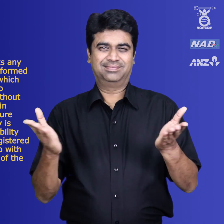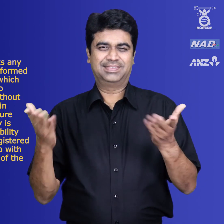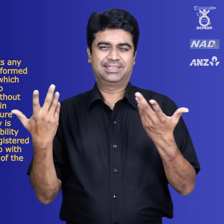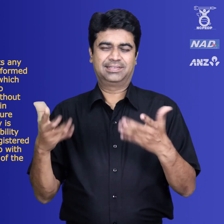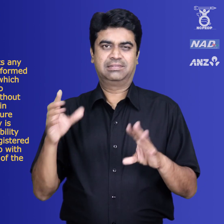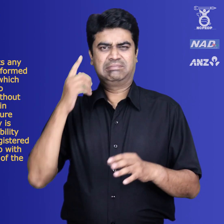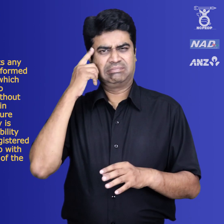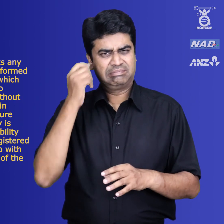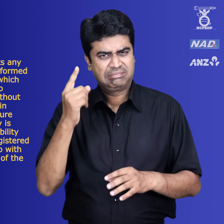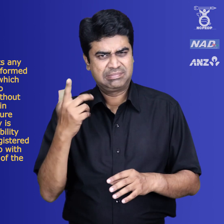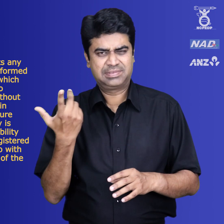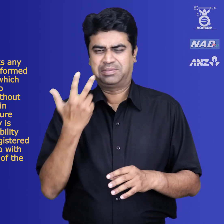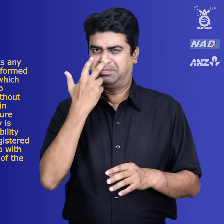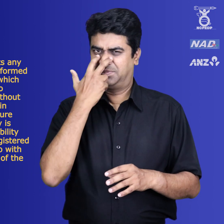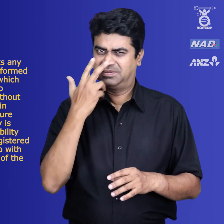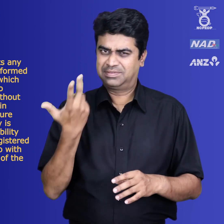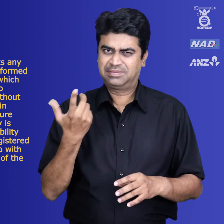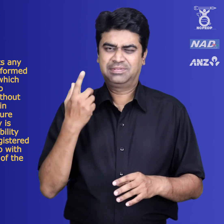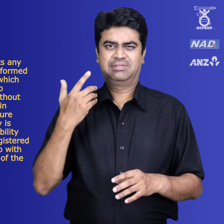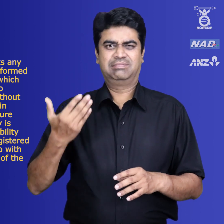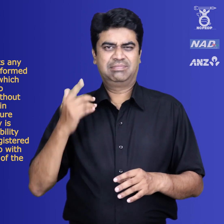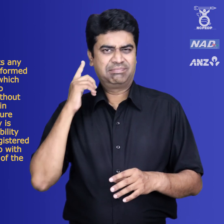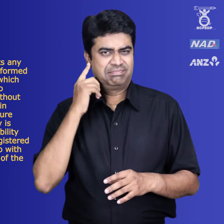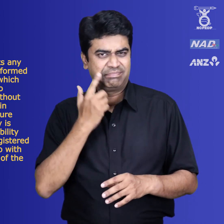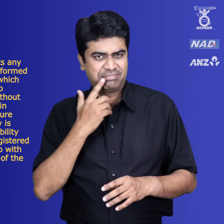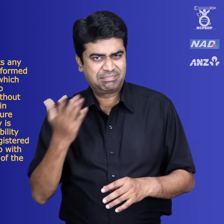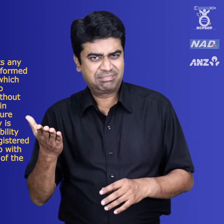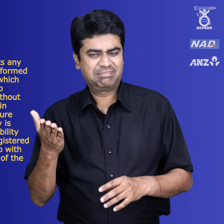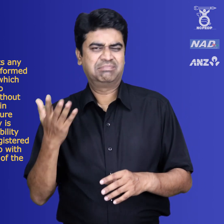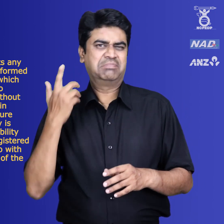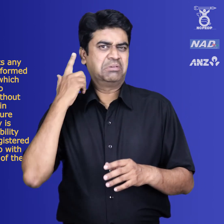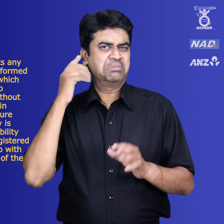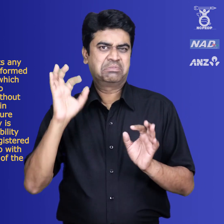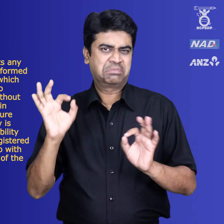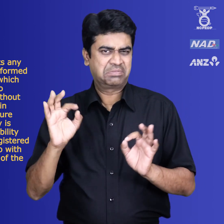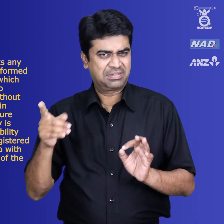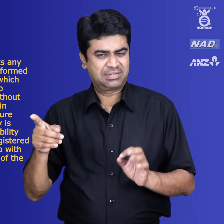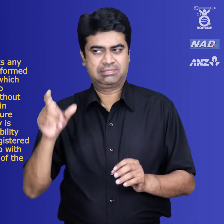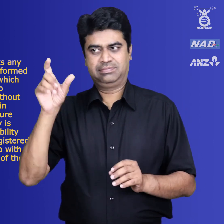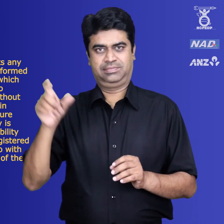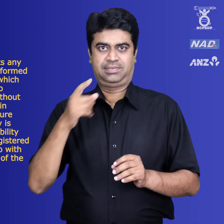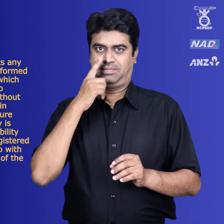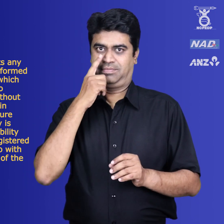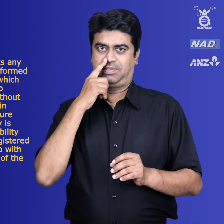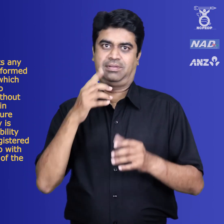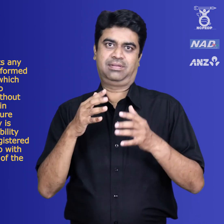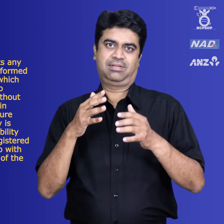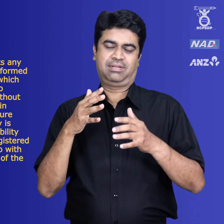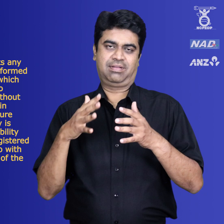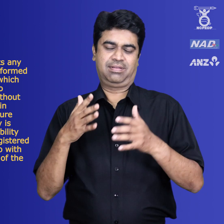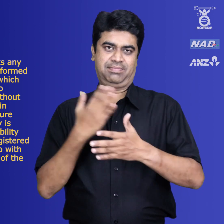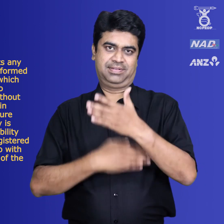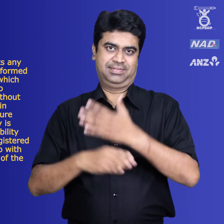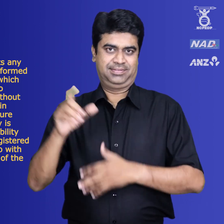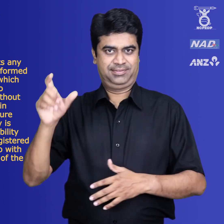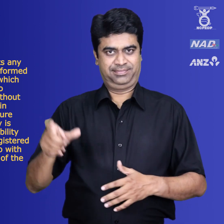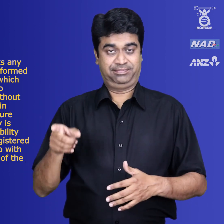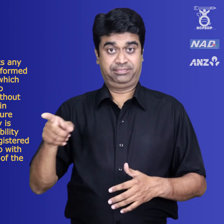Performs, conducts, or directs any medical procedure to be performed on a woman with disability which